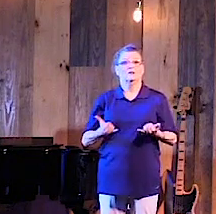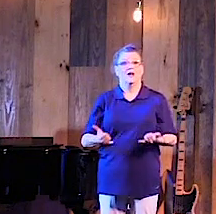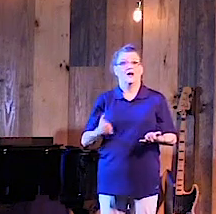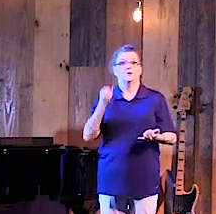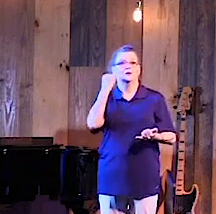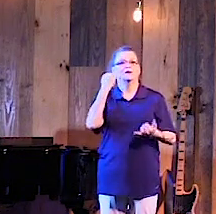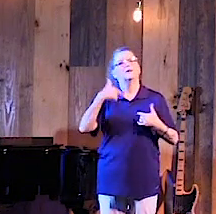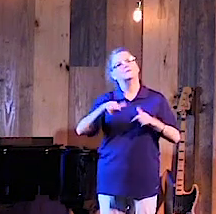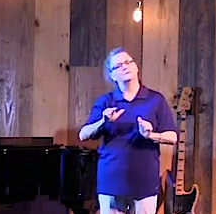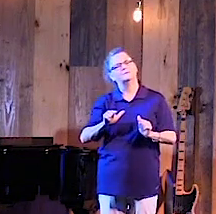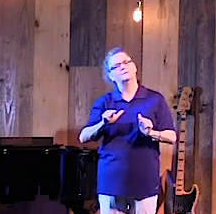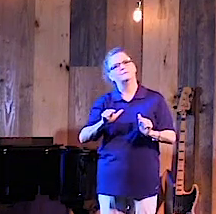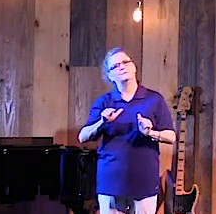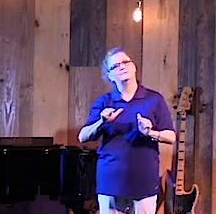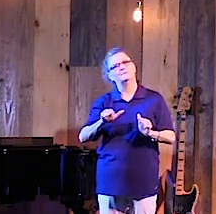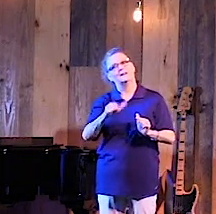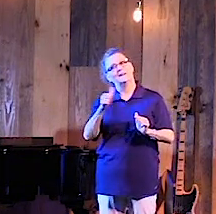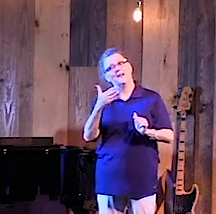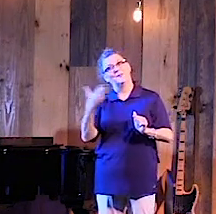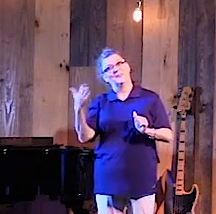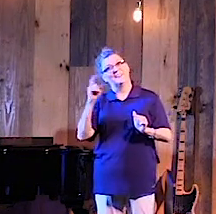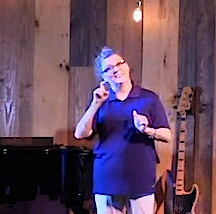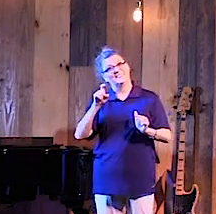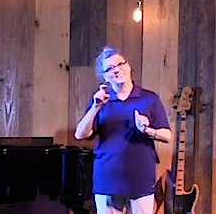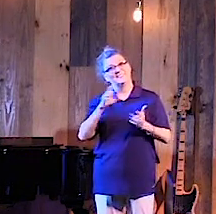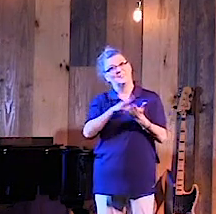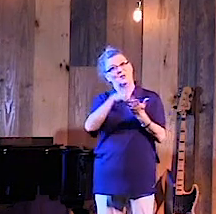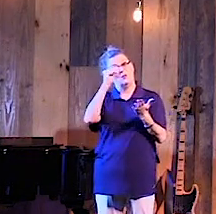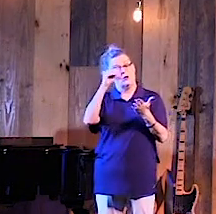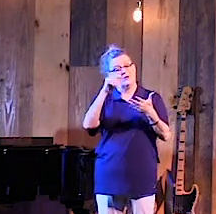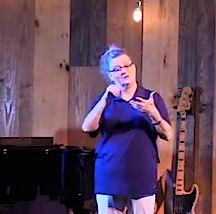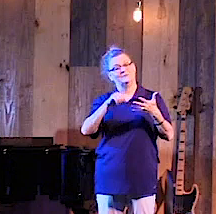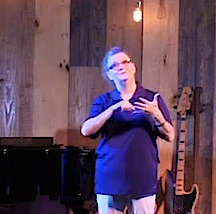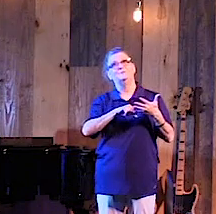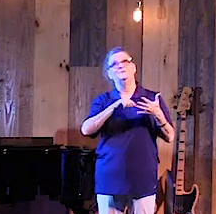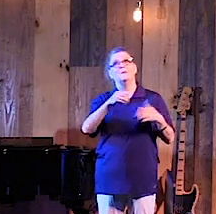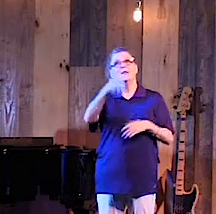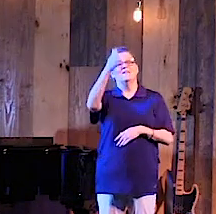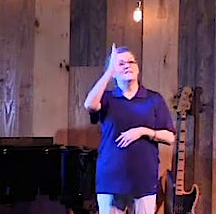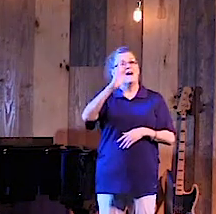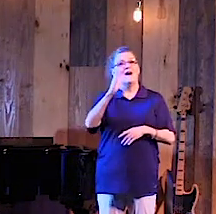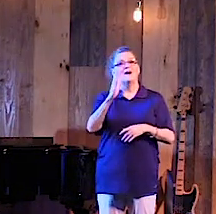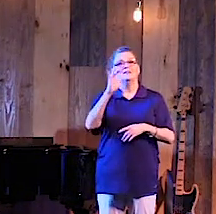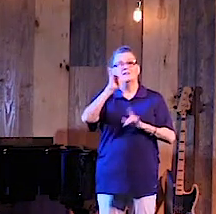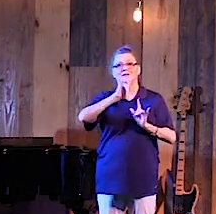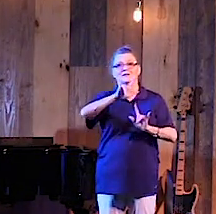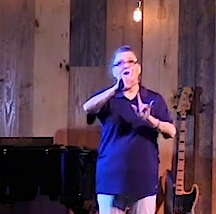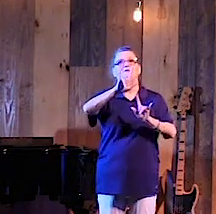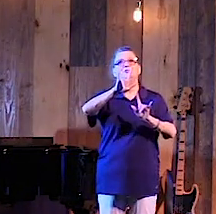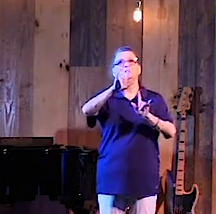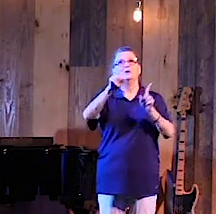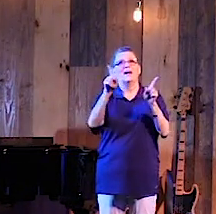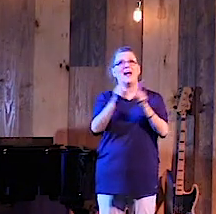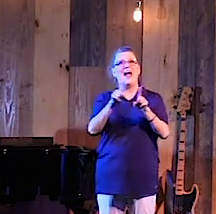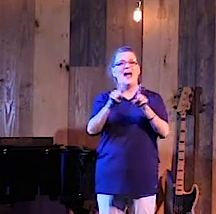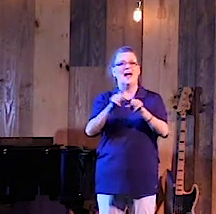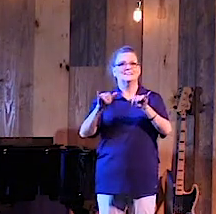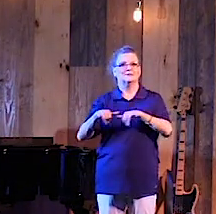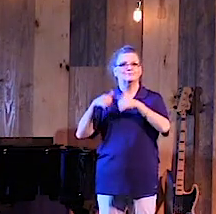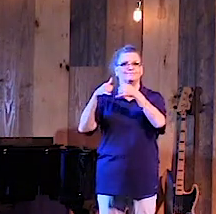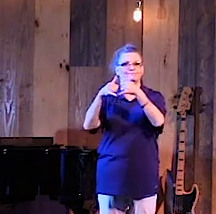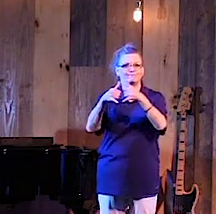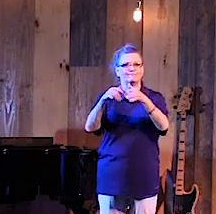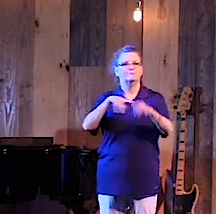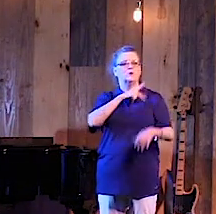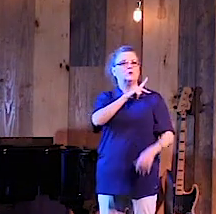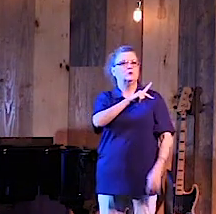another thing that we have to learn this morning. That God loves you as he rewards you personally. God loves you as he rewards you